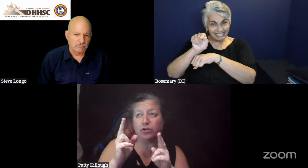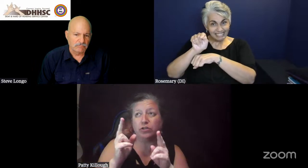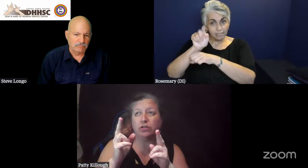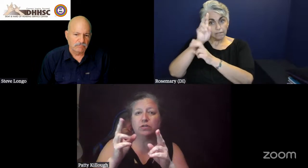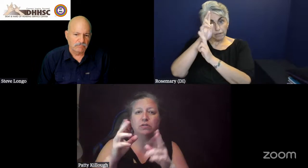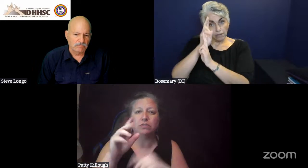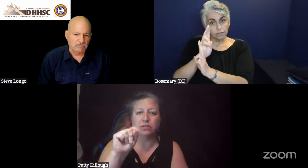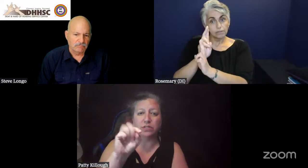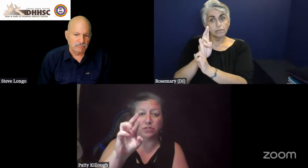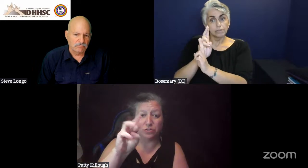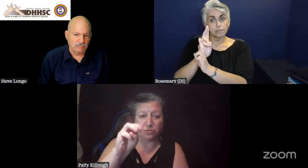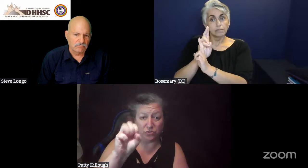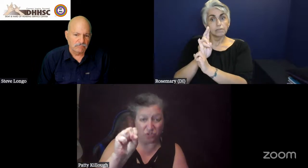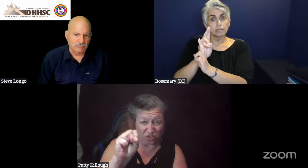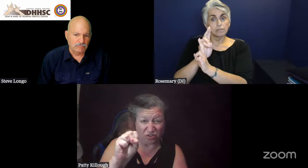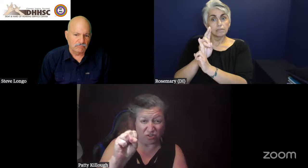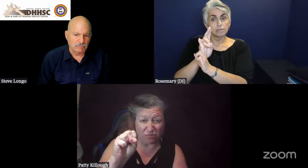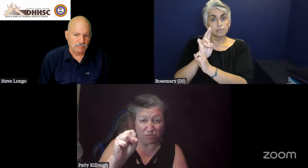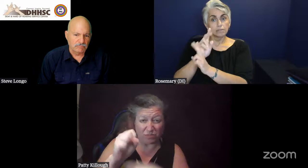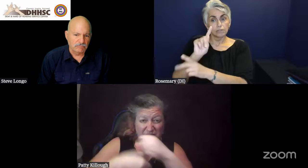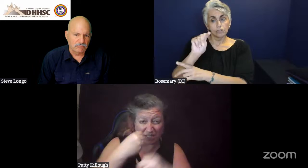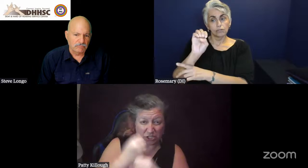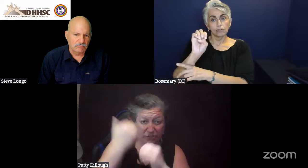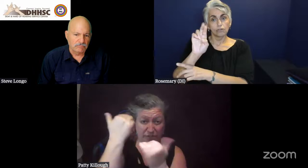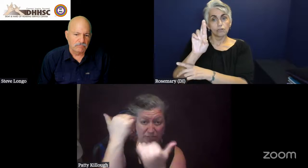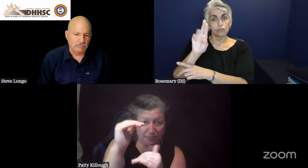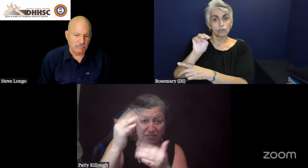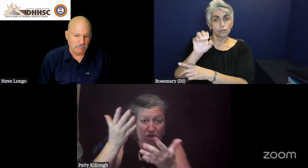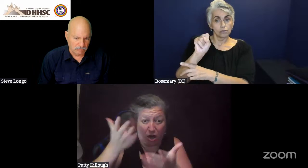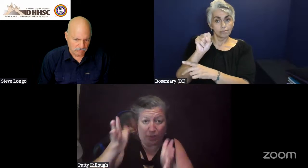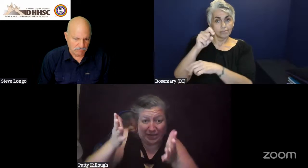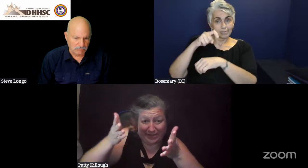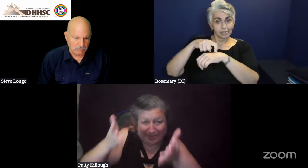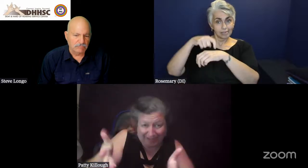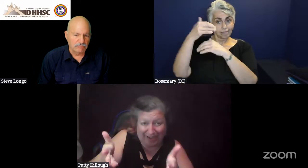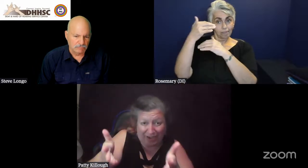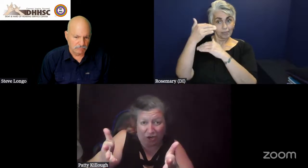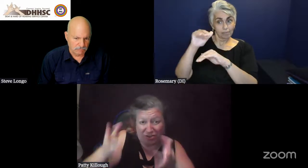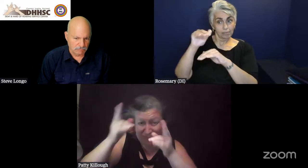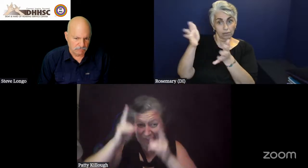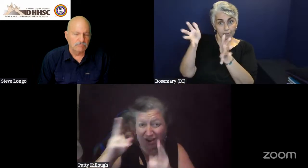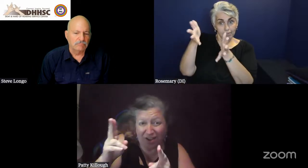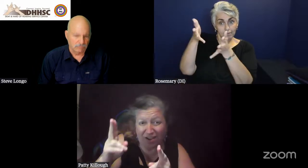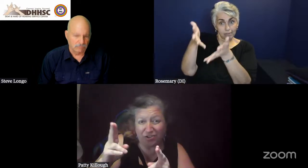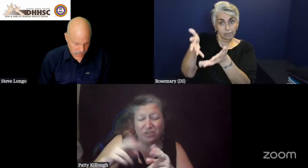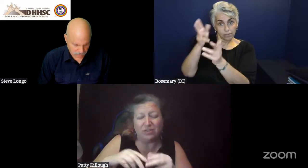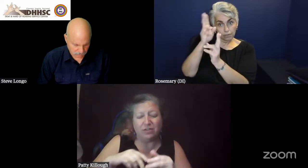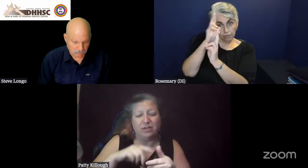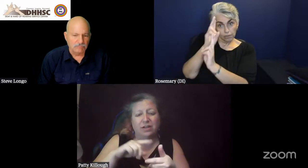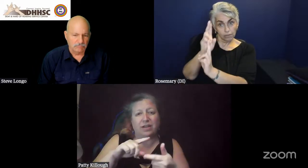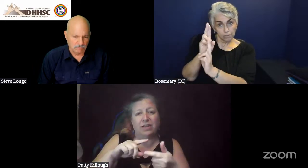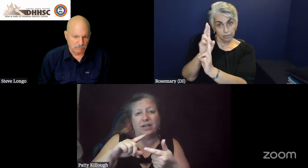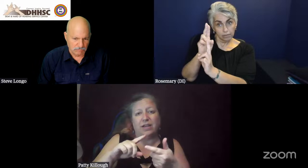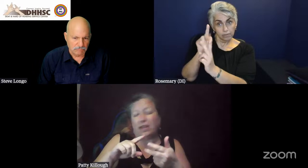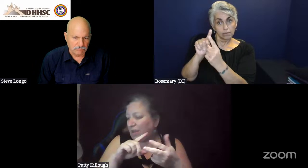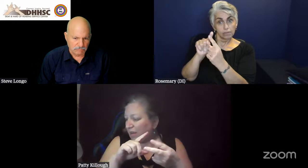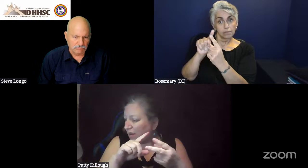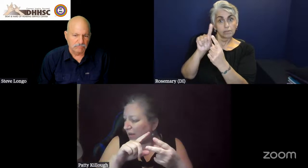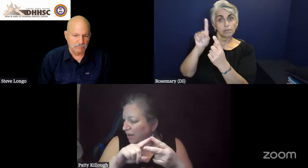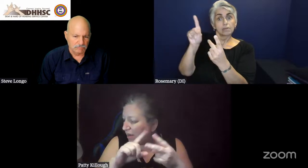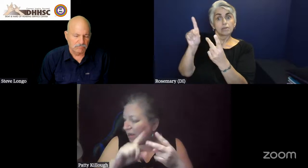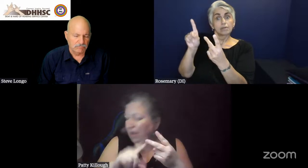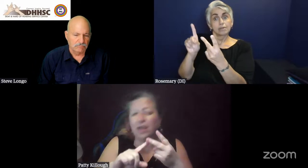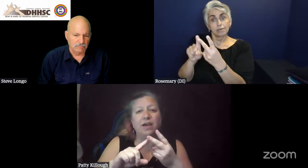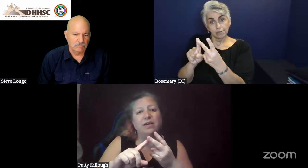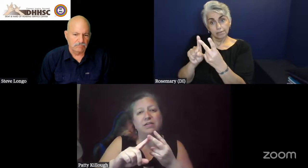up to honor terms with year limits already there, to honor those